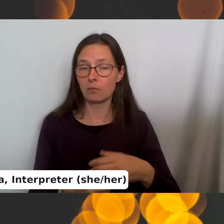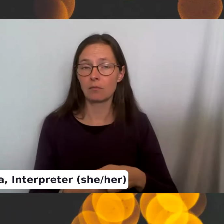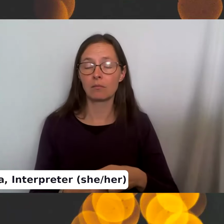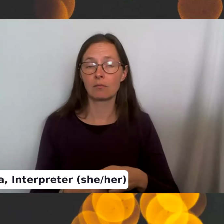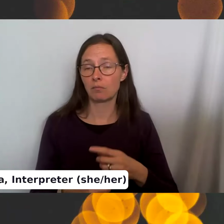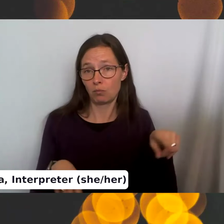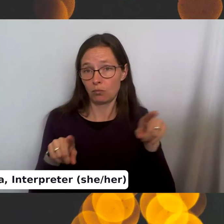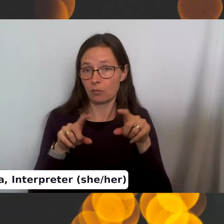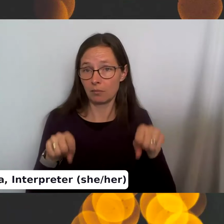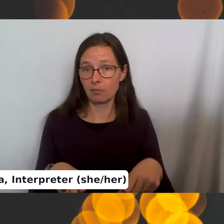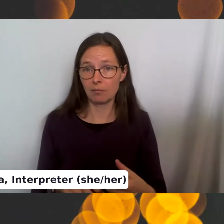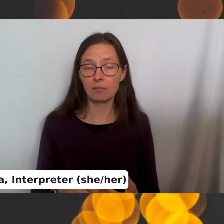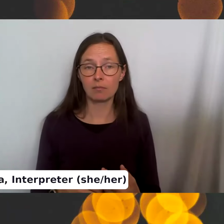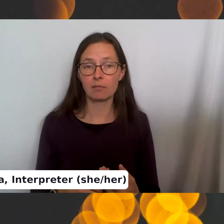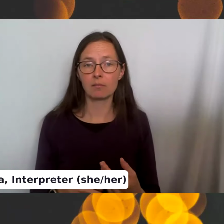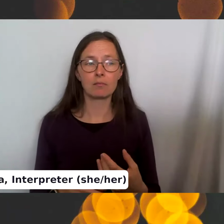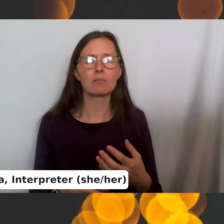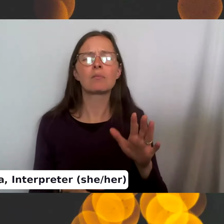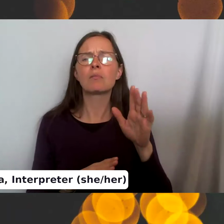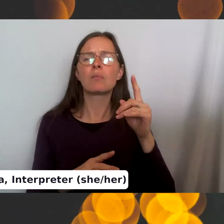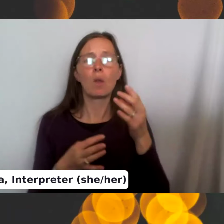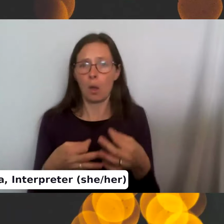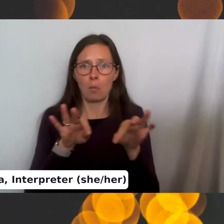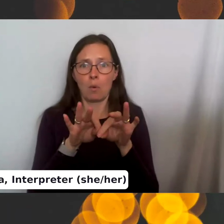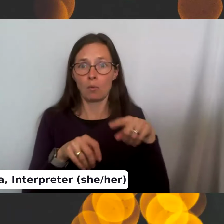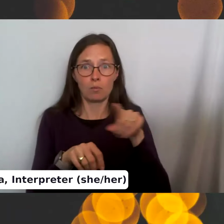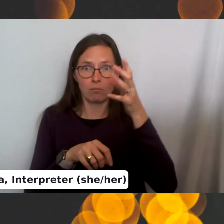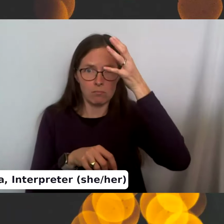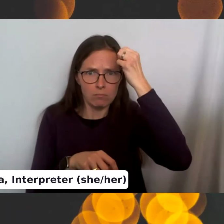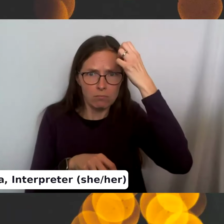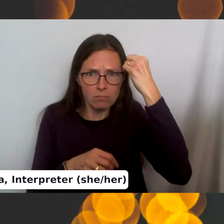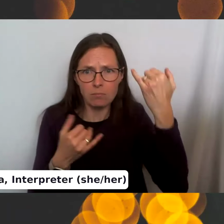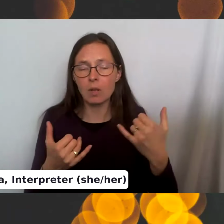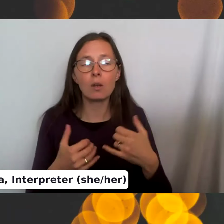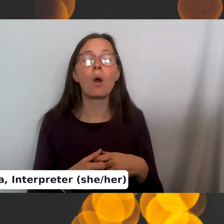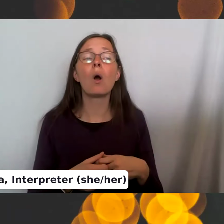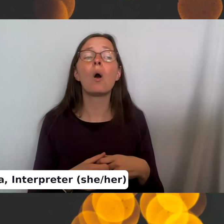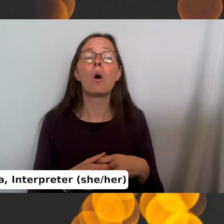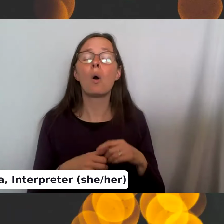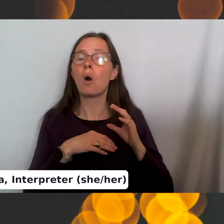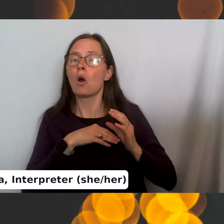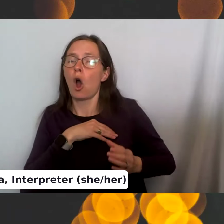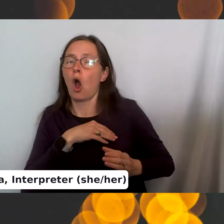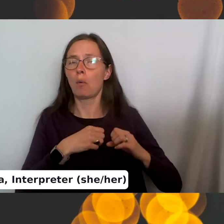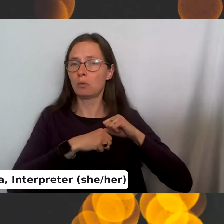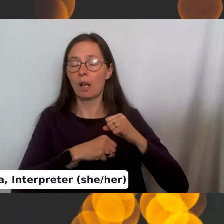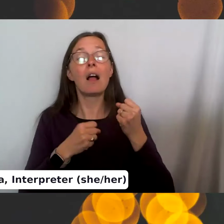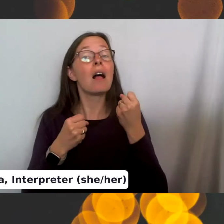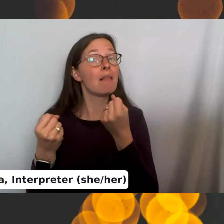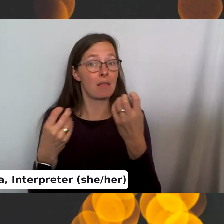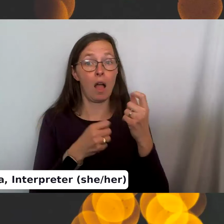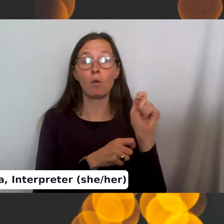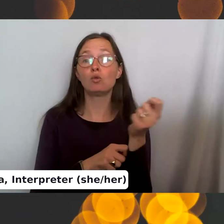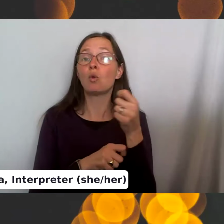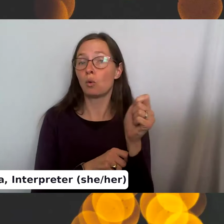feel free. Don't worry about remembering it now. Armor or protection, a lot of swords cards do correspond to